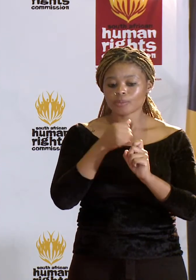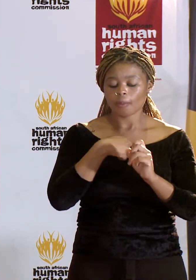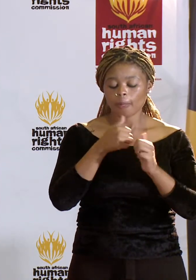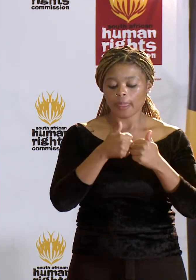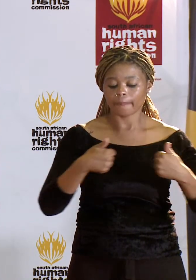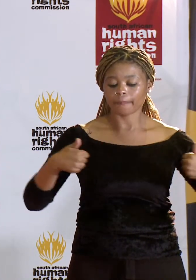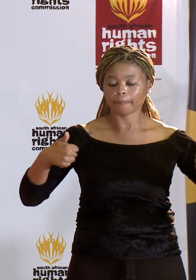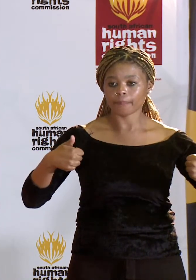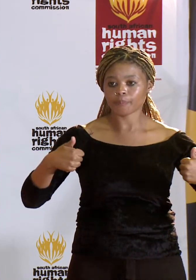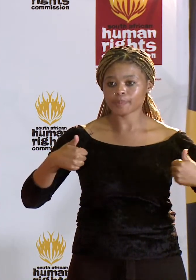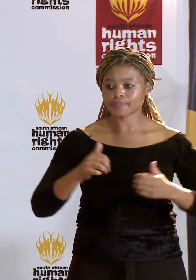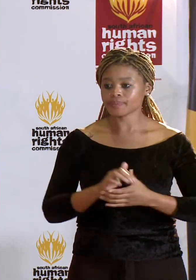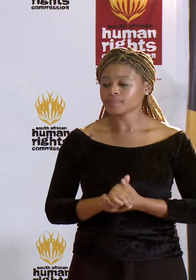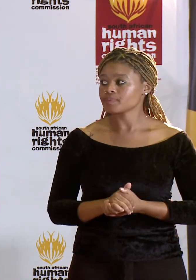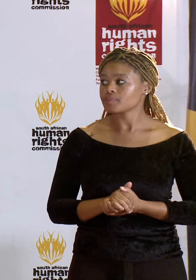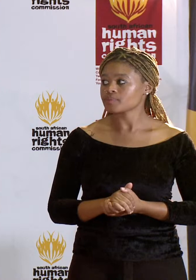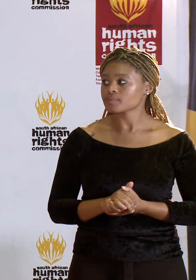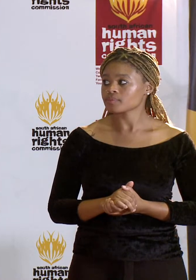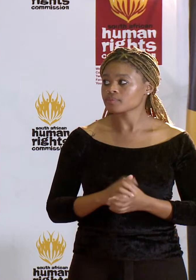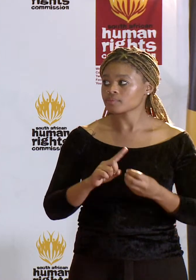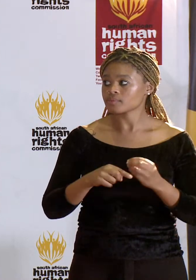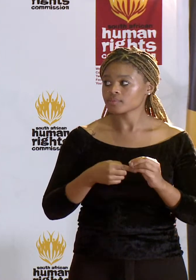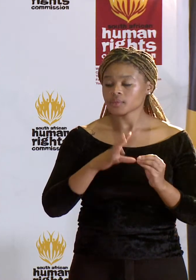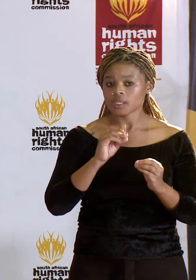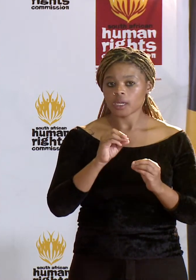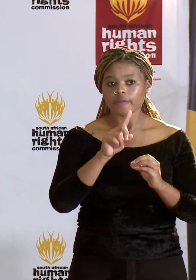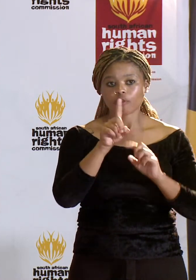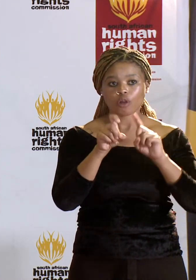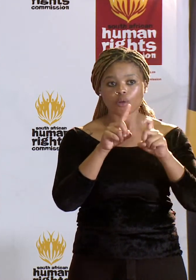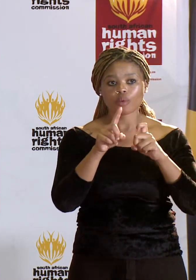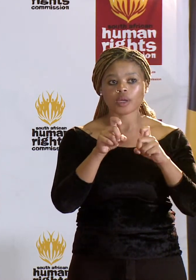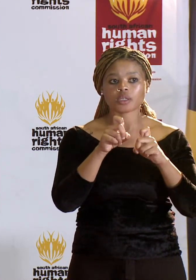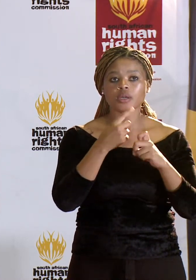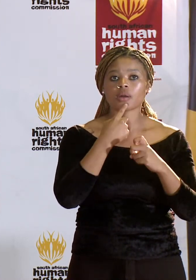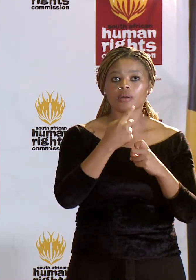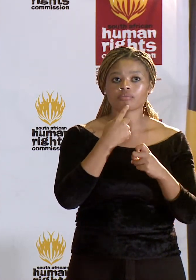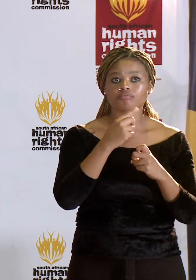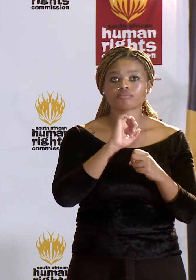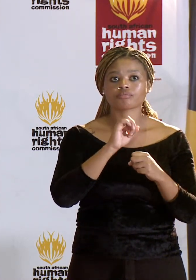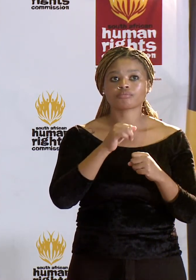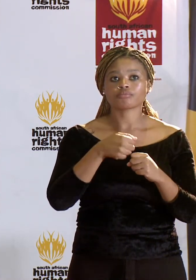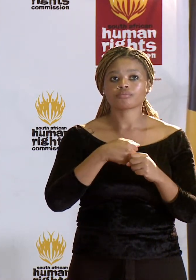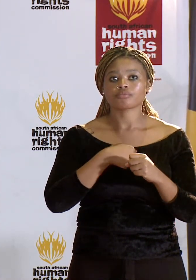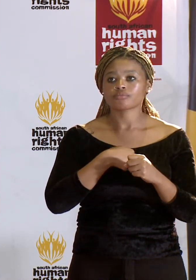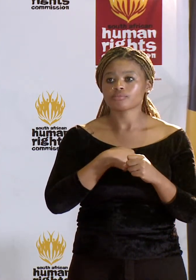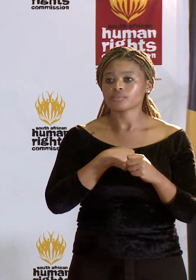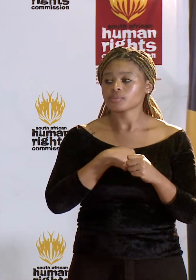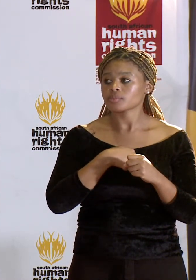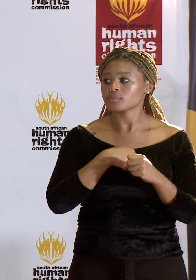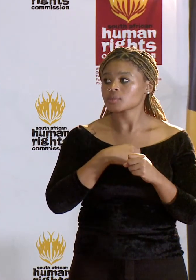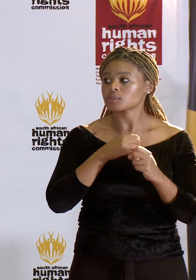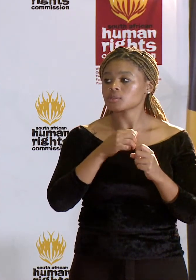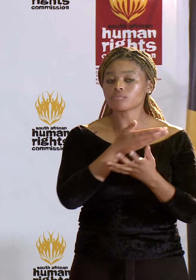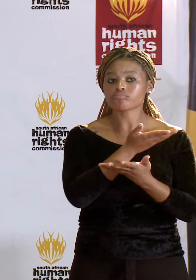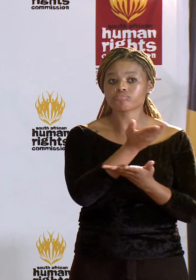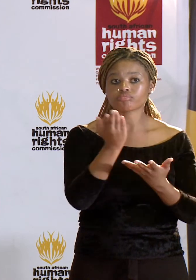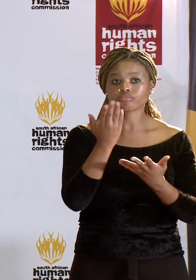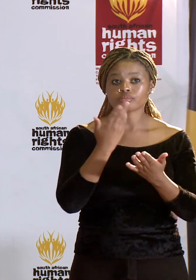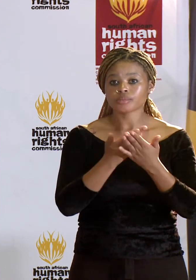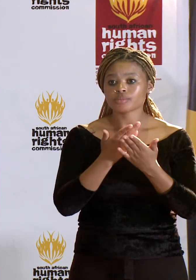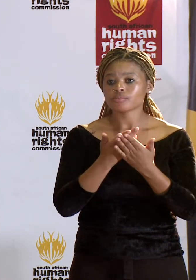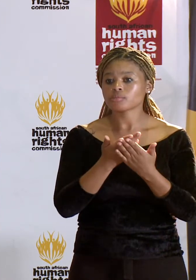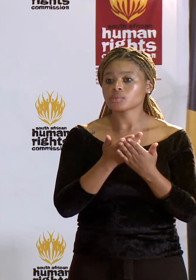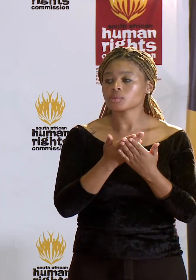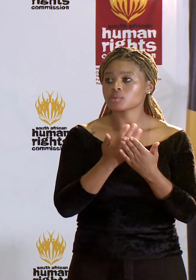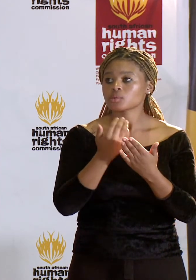panelists. And then we'll have a question and answer from some of our attendees. I think we can make an arrangement